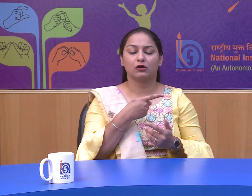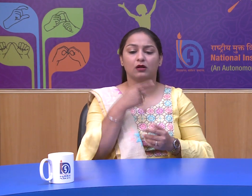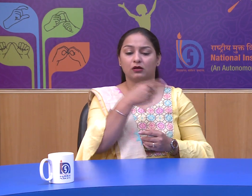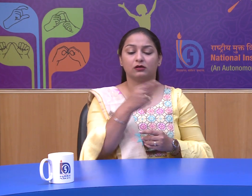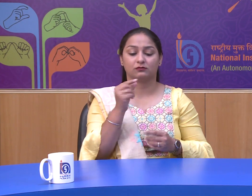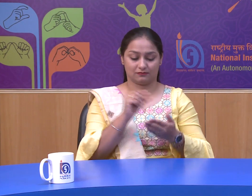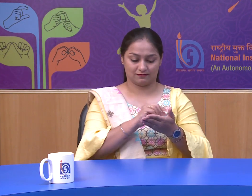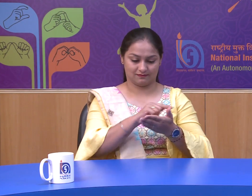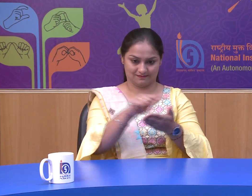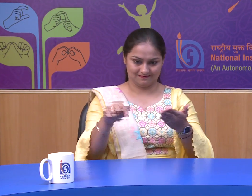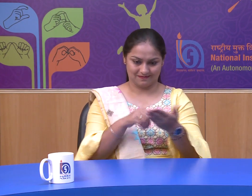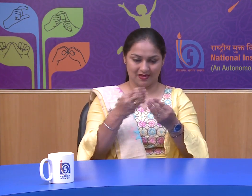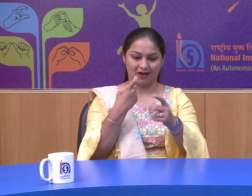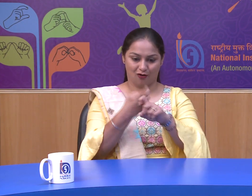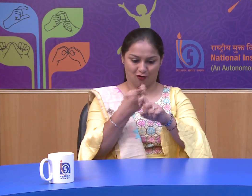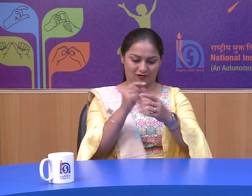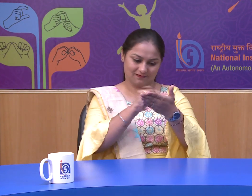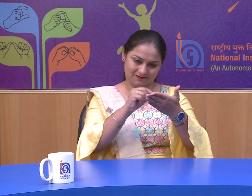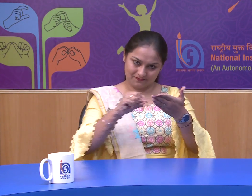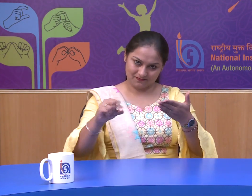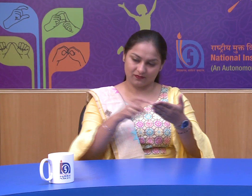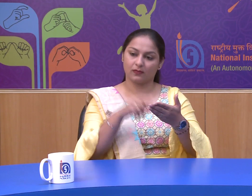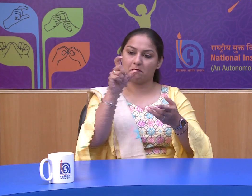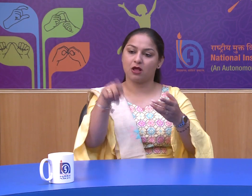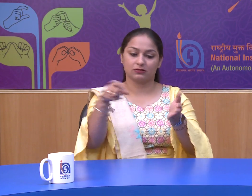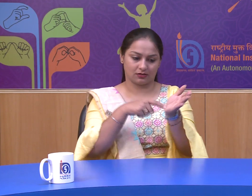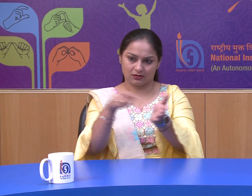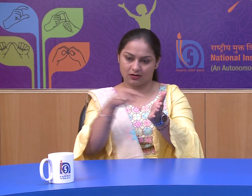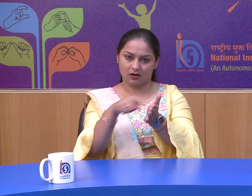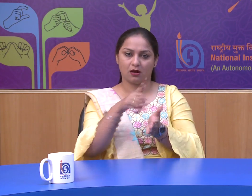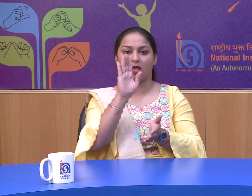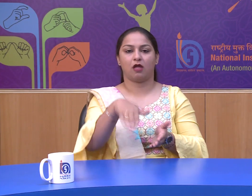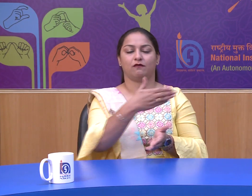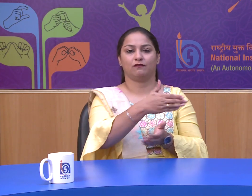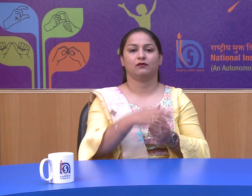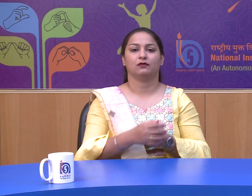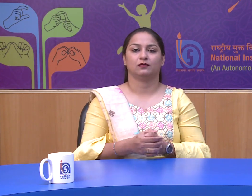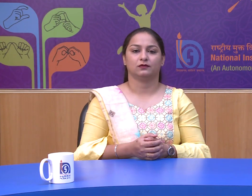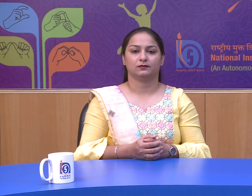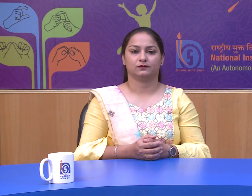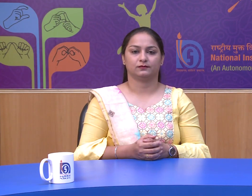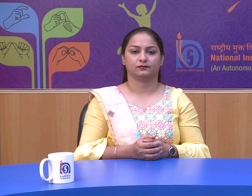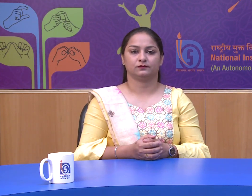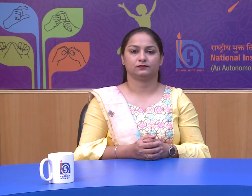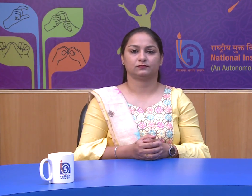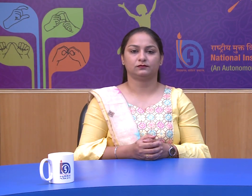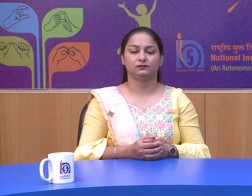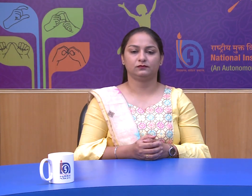stone inscriptions on stone pillars and rock surfaces, which